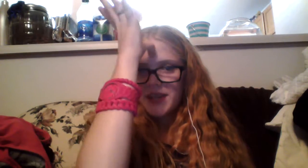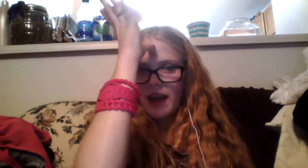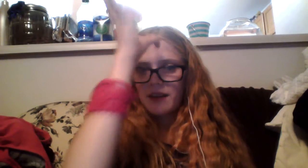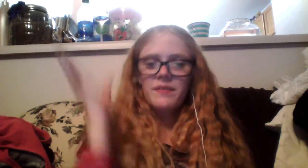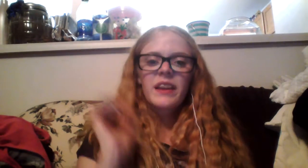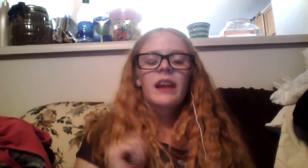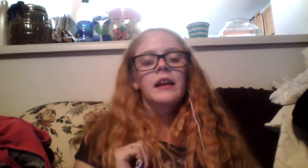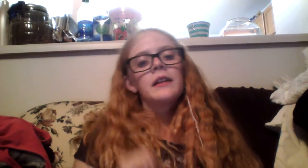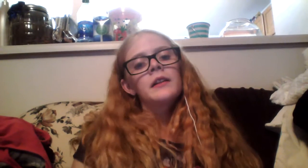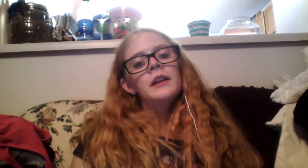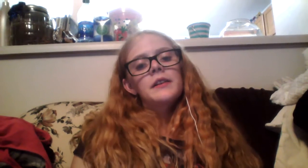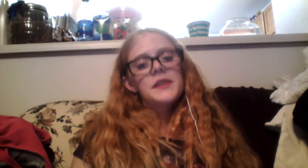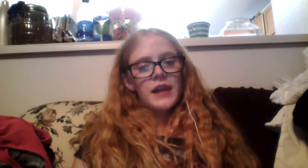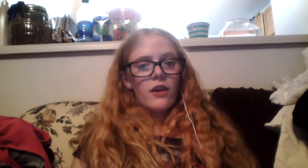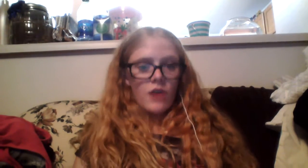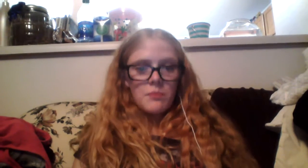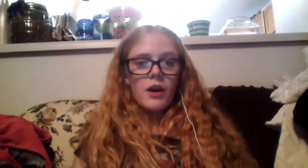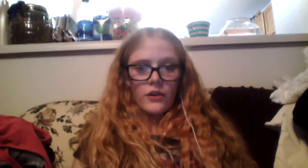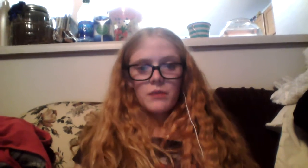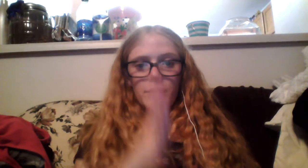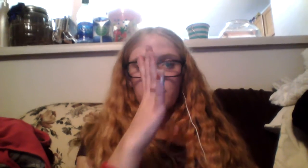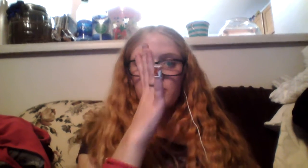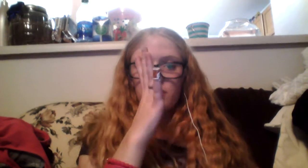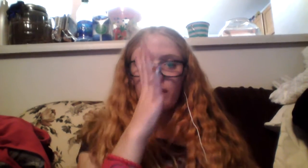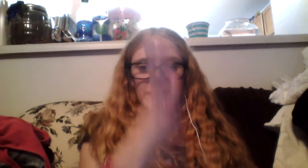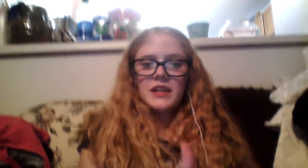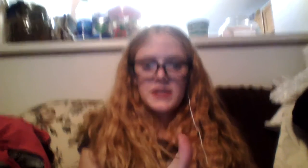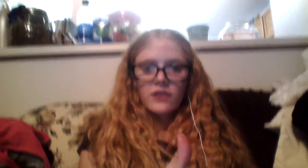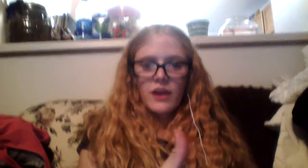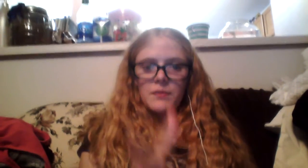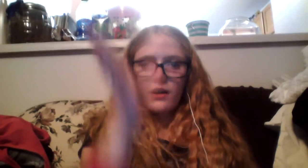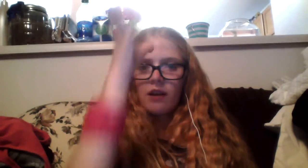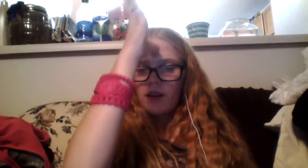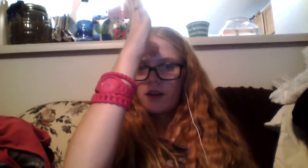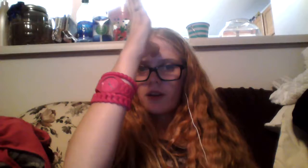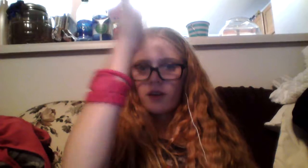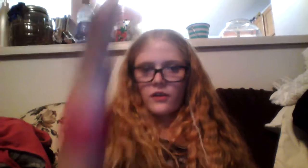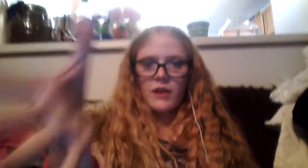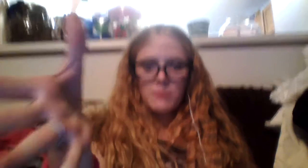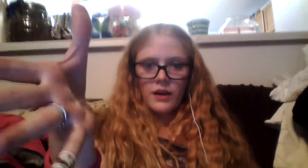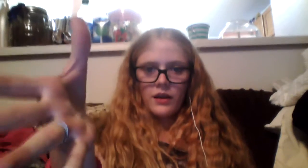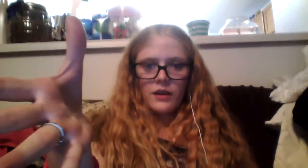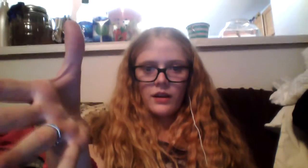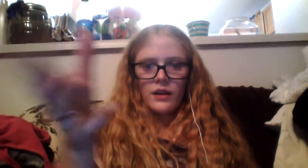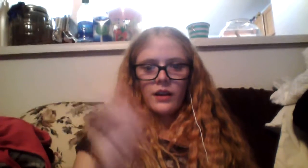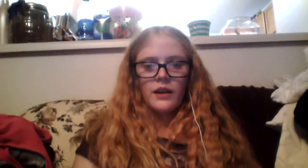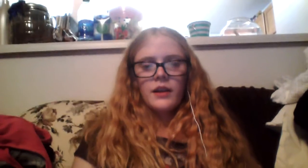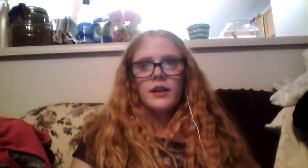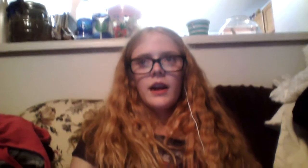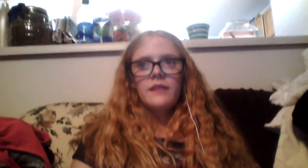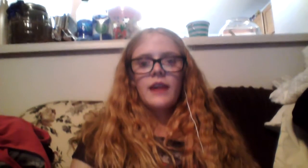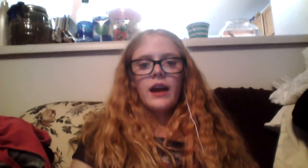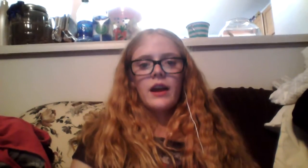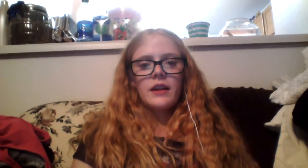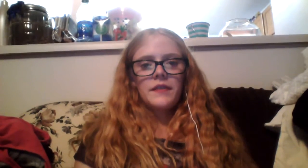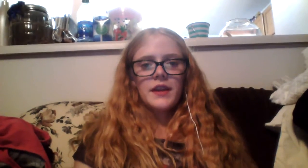dad. Say grandma, grandpa, you just go like this. Grandma, grandpa. And then